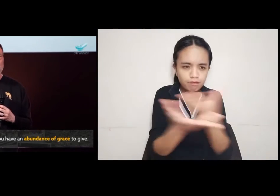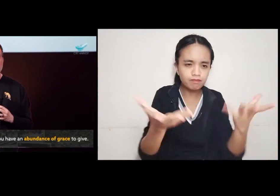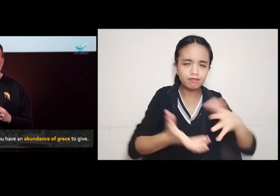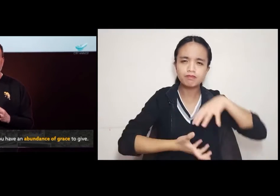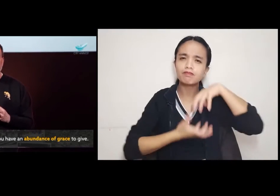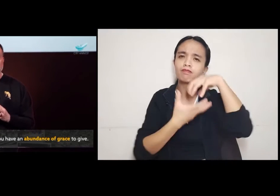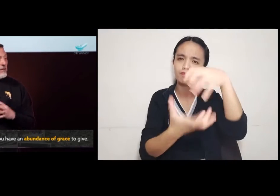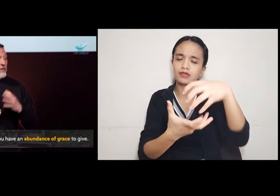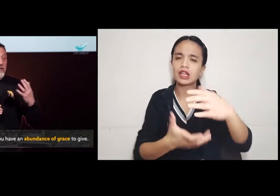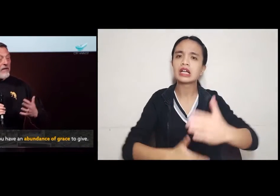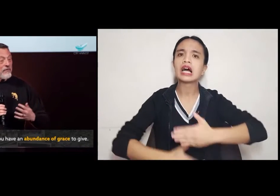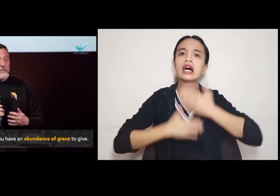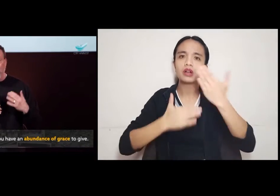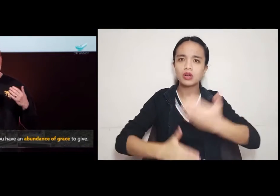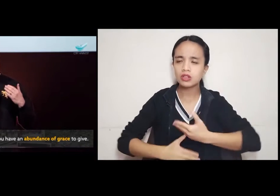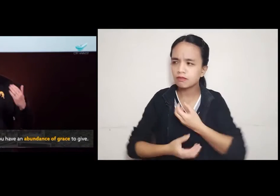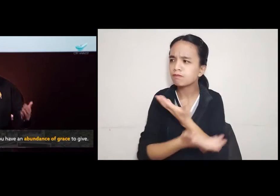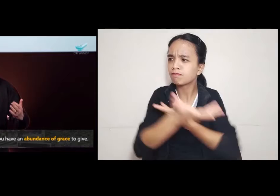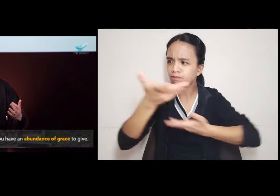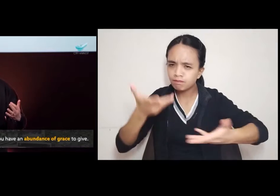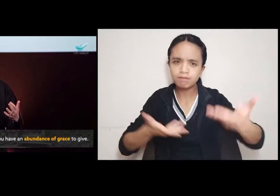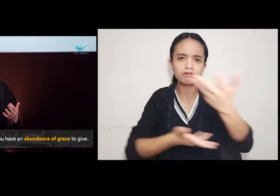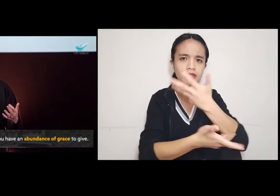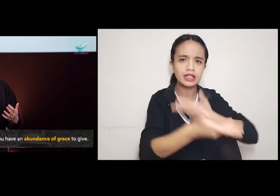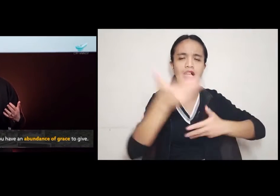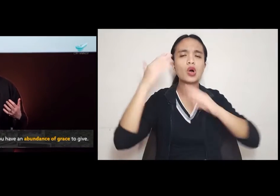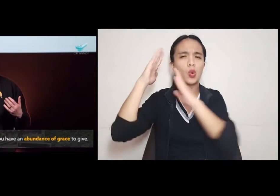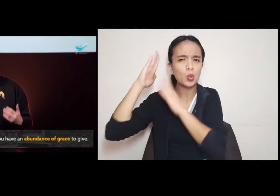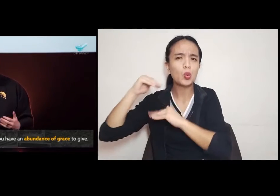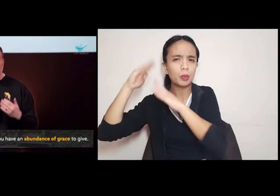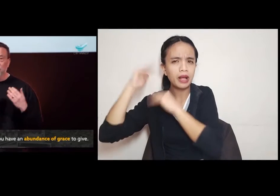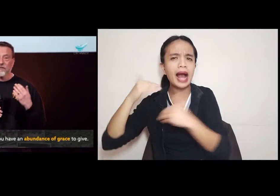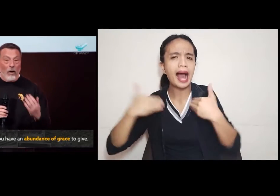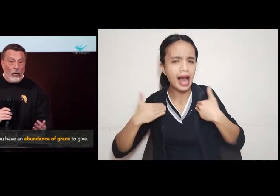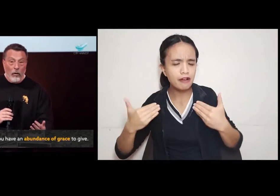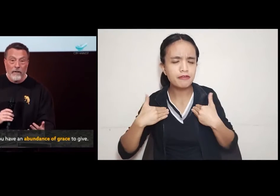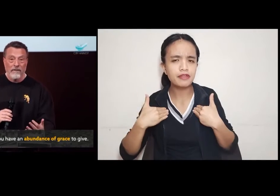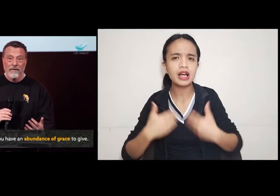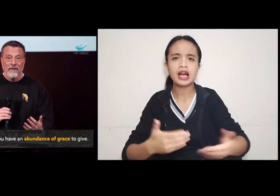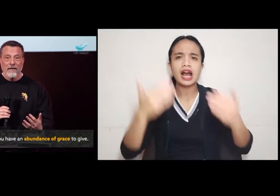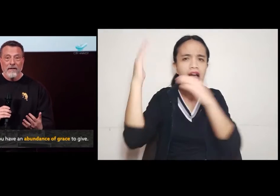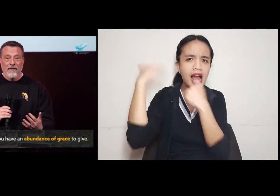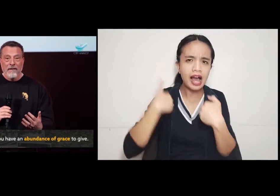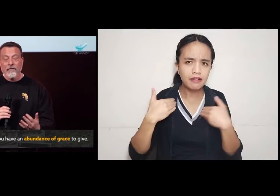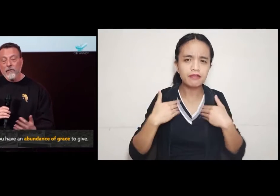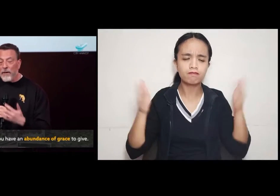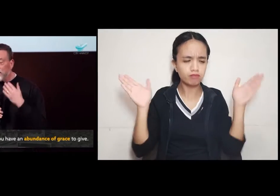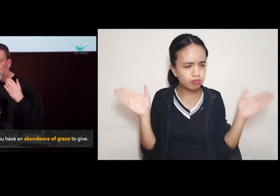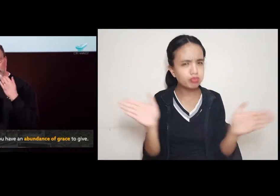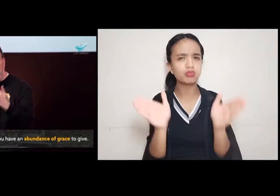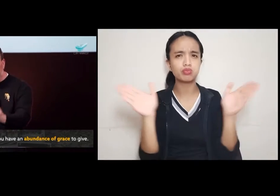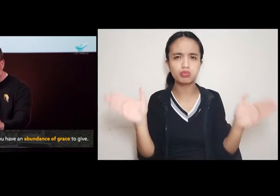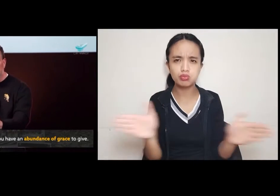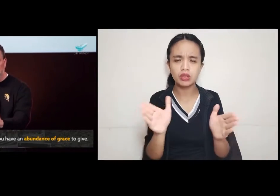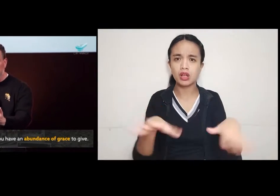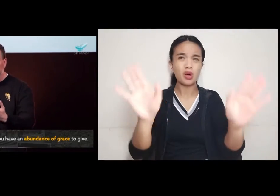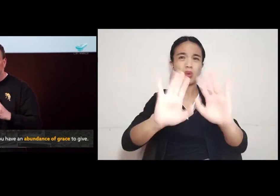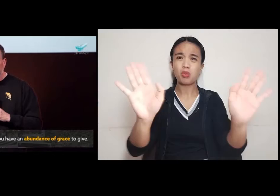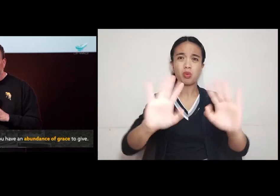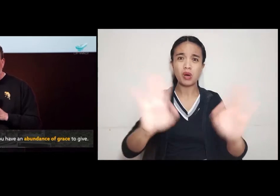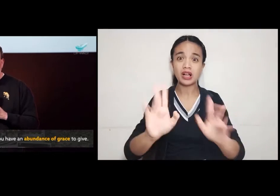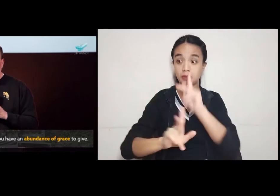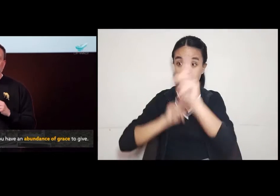give. You do. You have an abundance of joy, an abundance of hope. You have abundance of